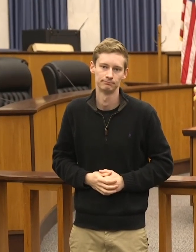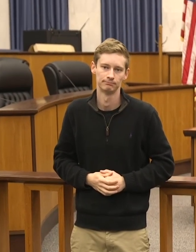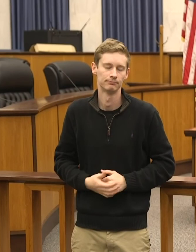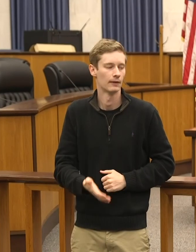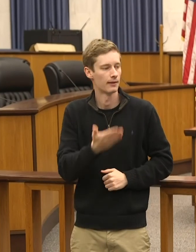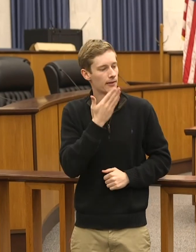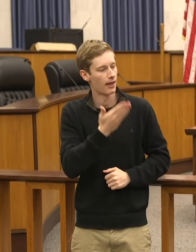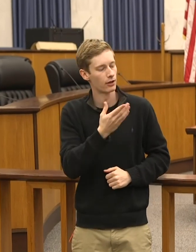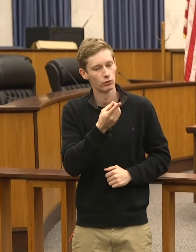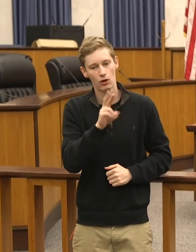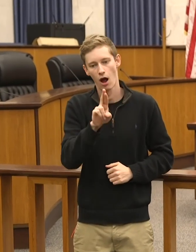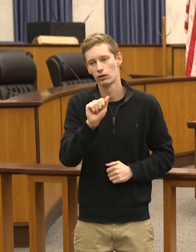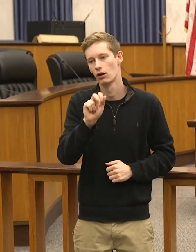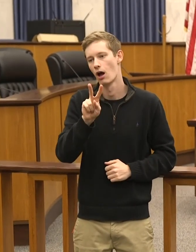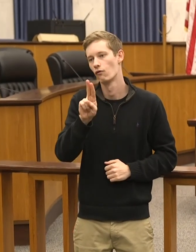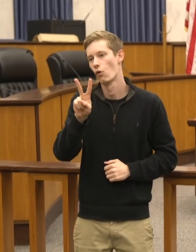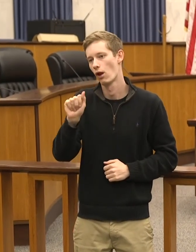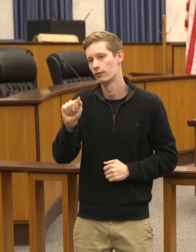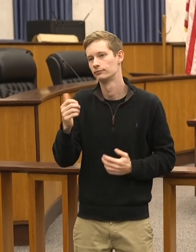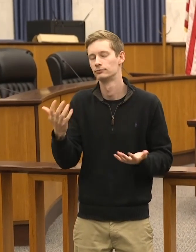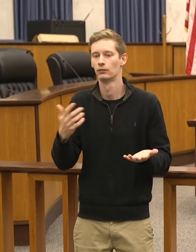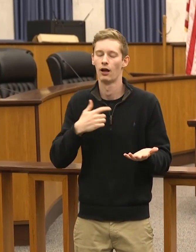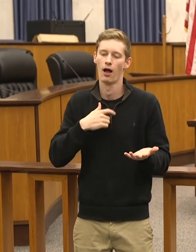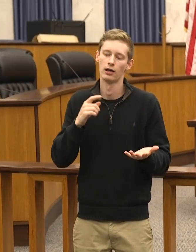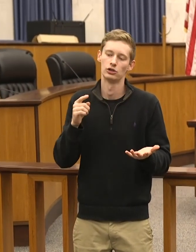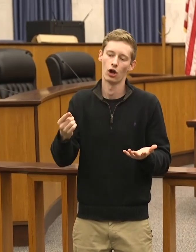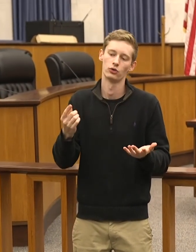Thank you, Dr. Avila, and I just want to just